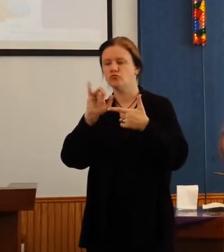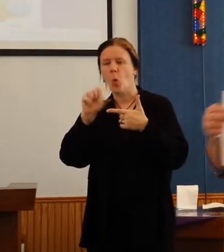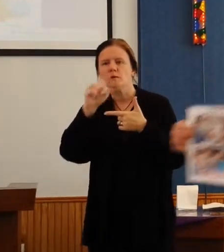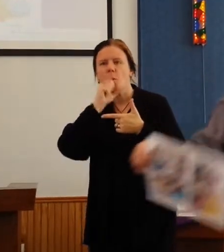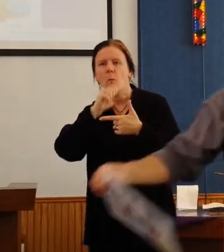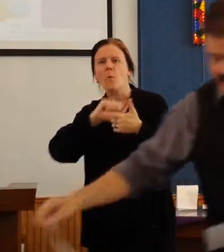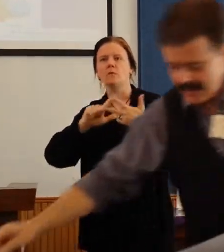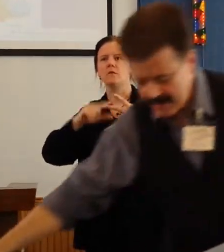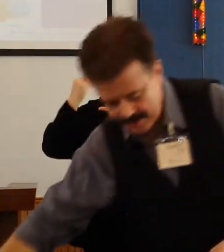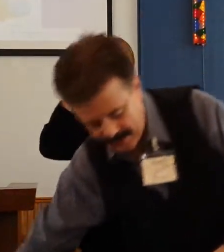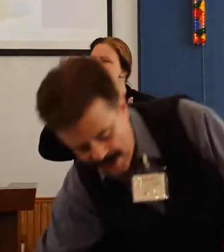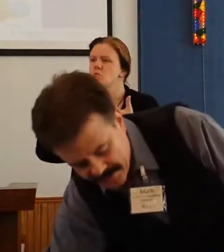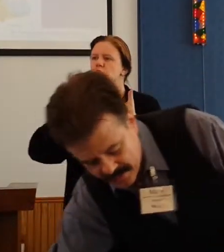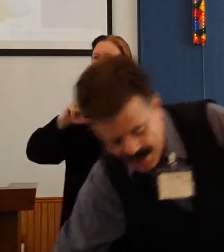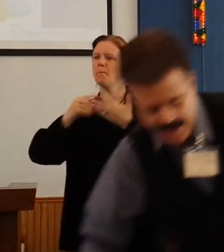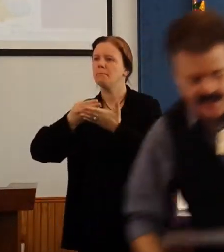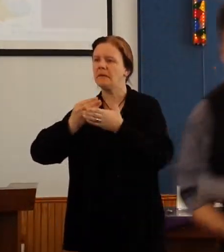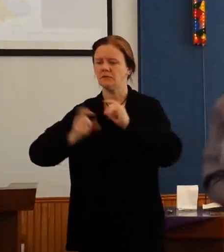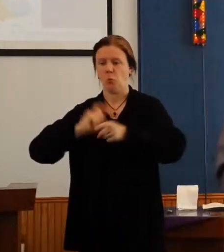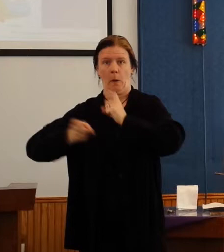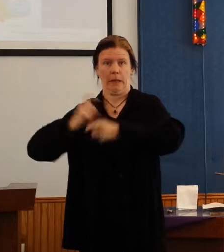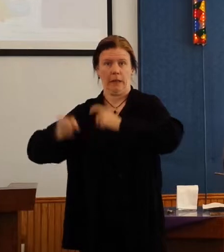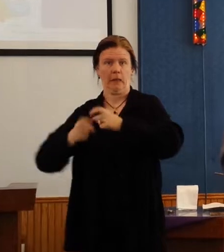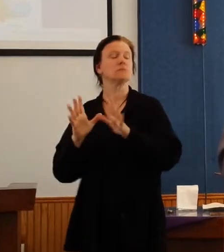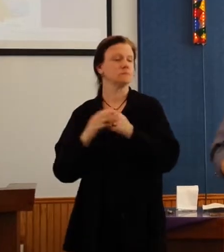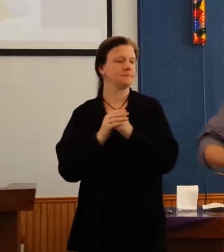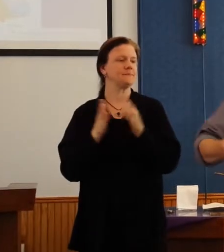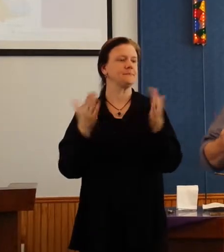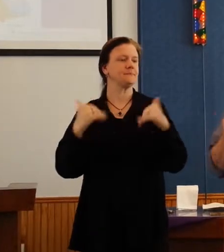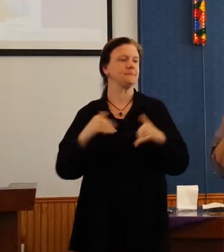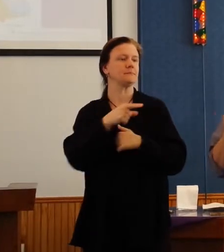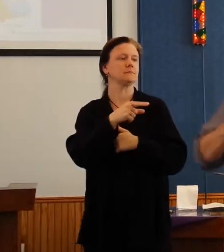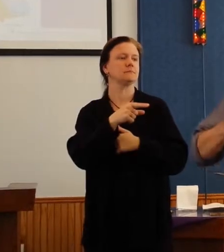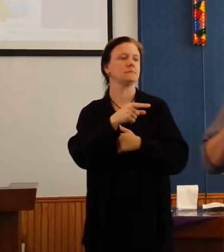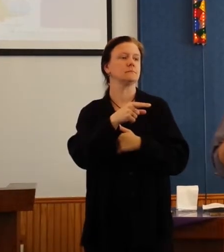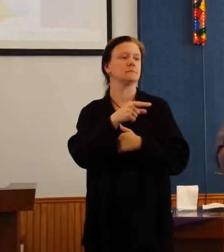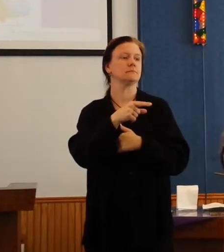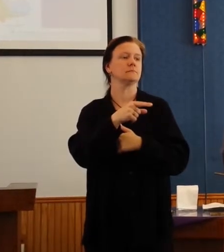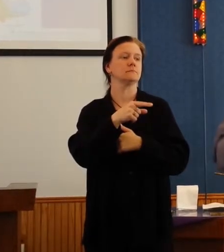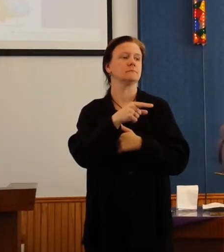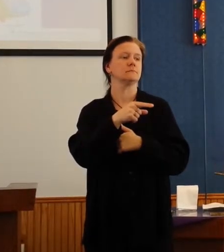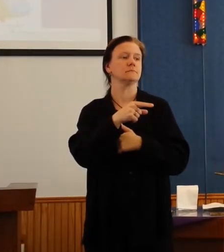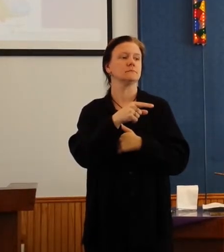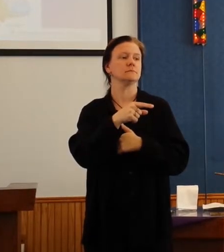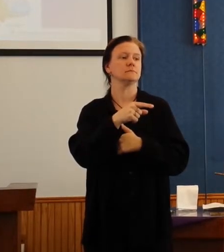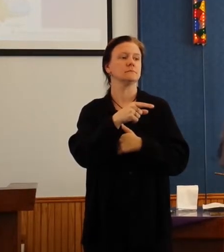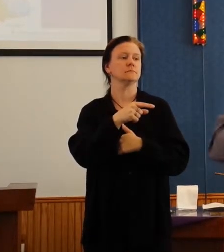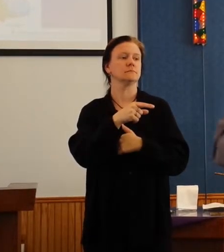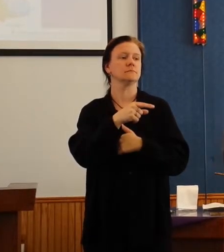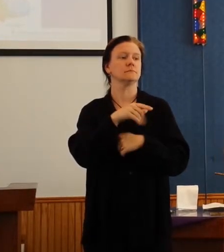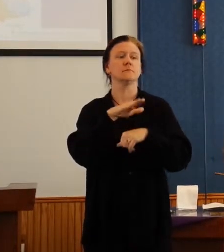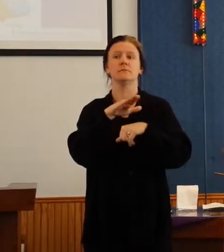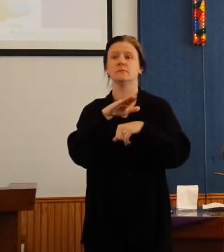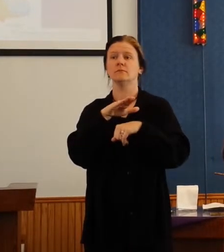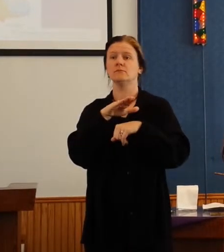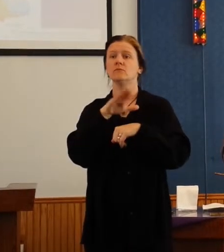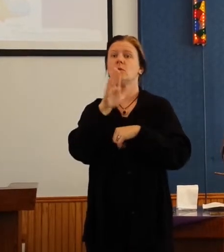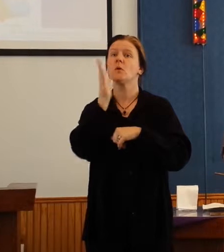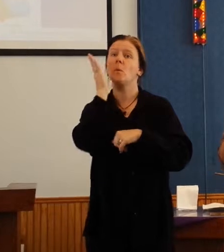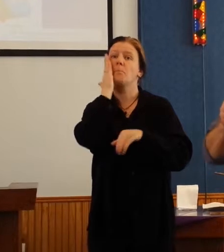food. And the last one I had was perhaps posting pictures of things you are grateful for on your